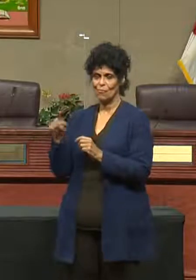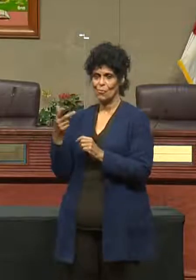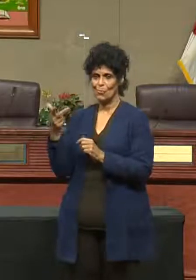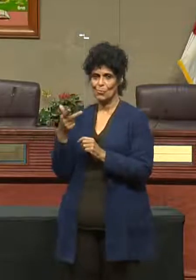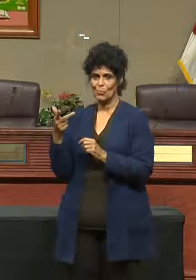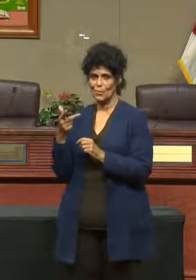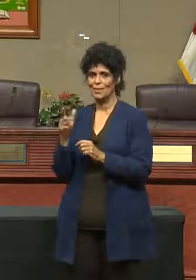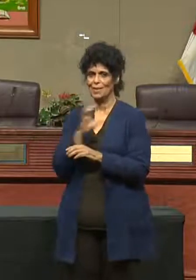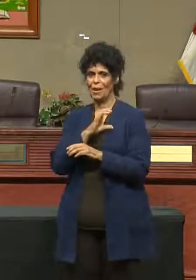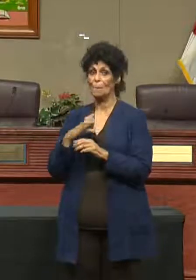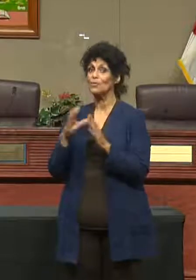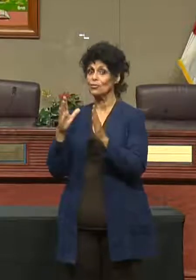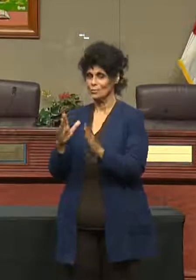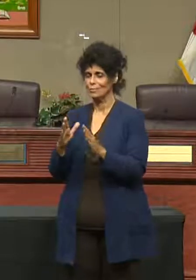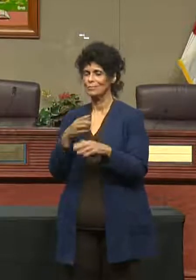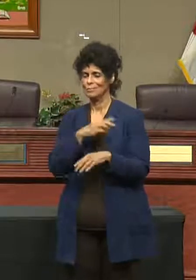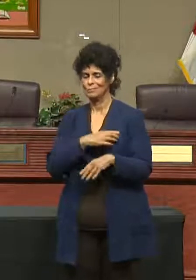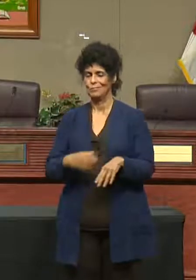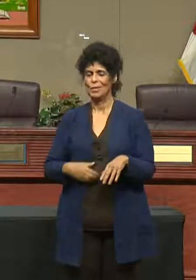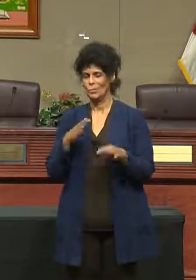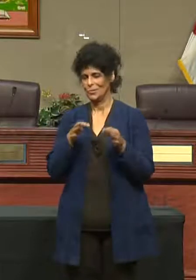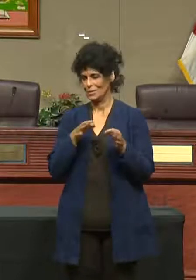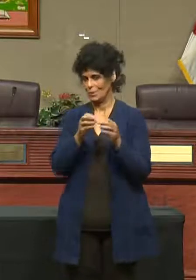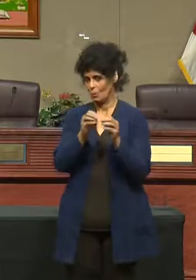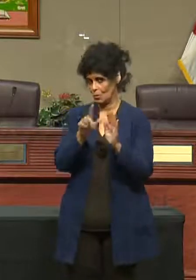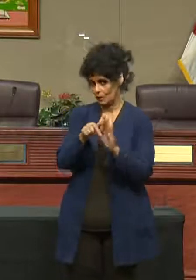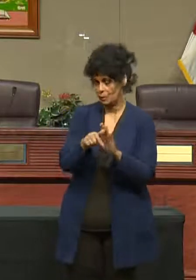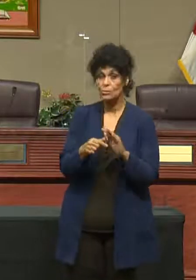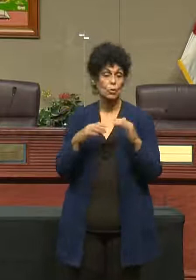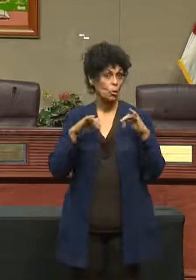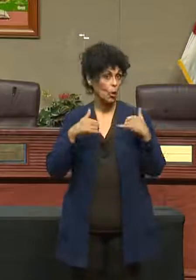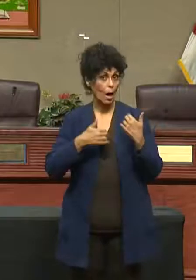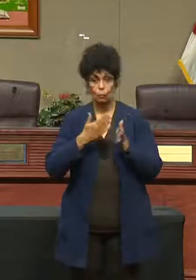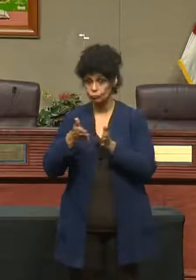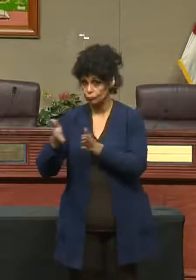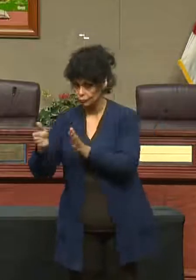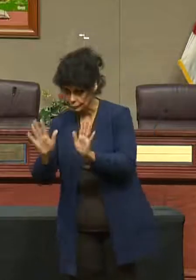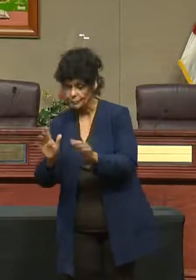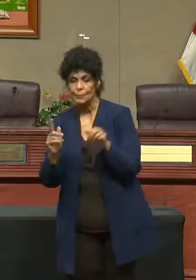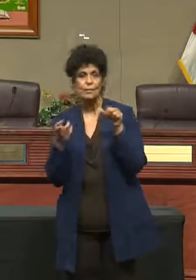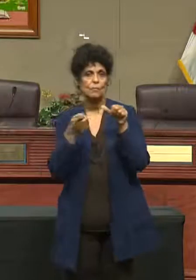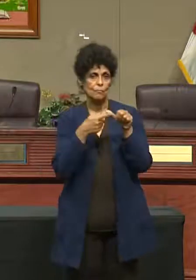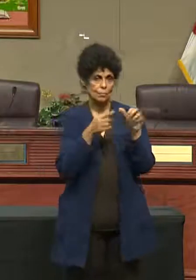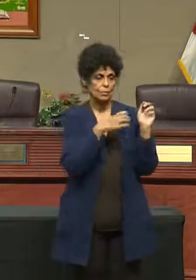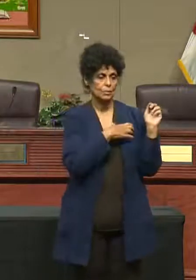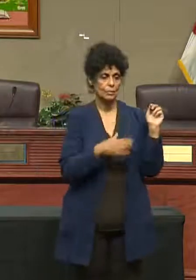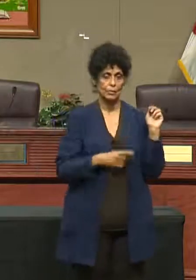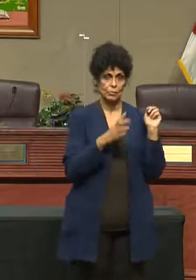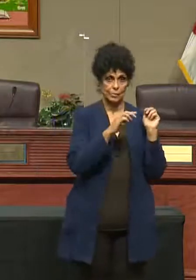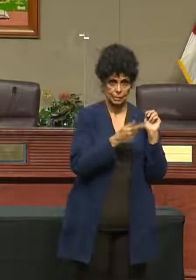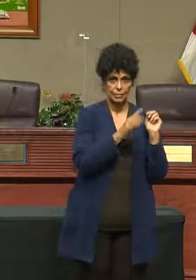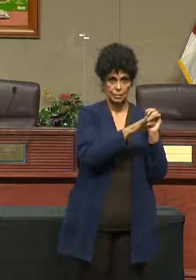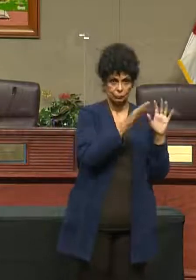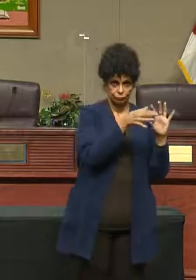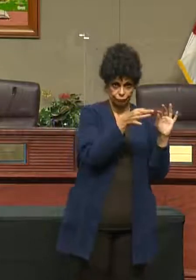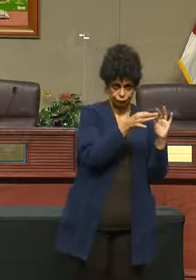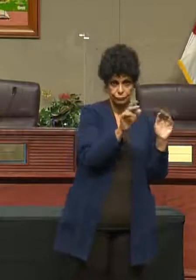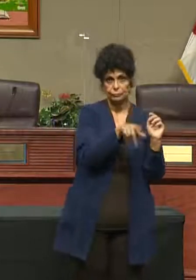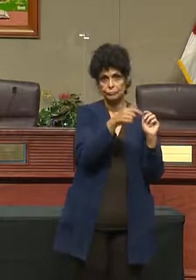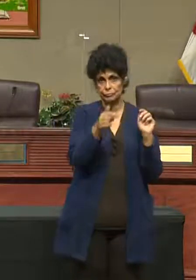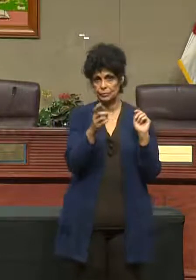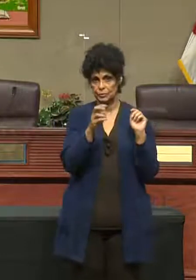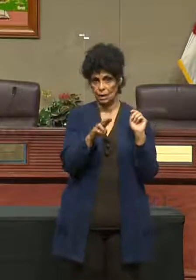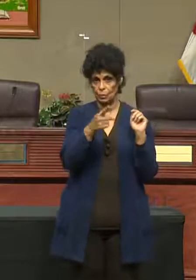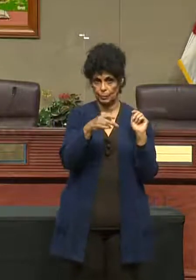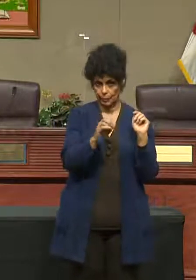today. The mayor and Dr. Pino will give their remarks. We will take your questions from where you are. Then Dr. Prince will